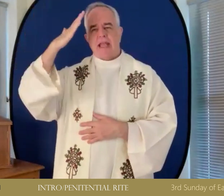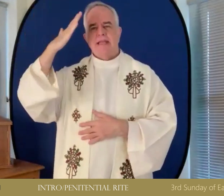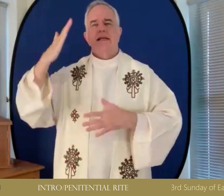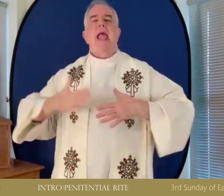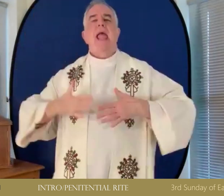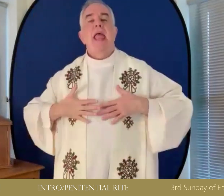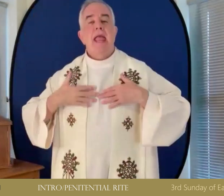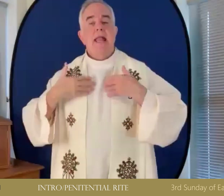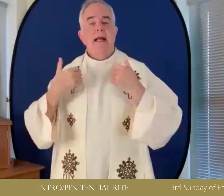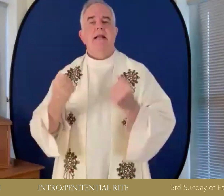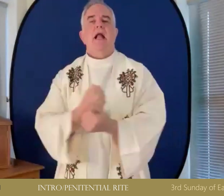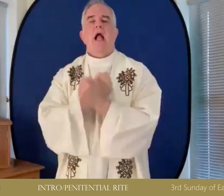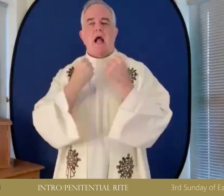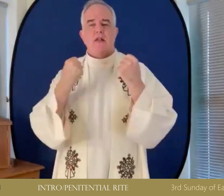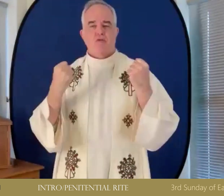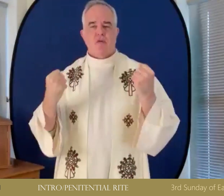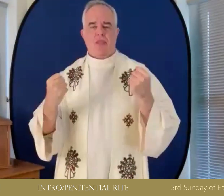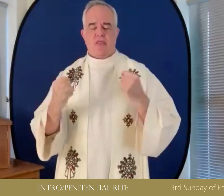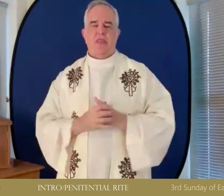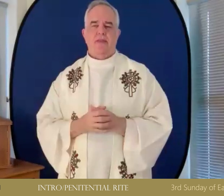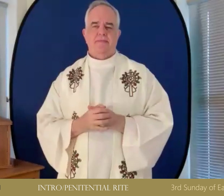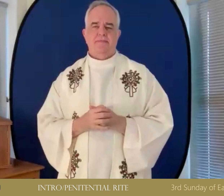grace, healing, and strength.